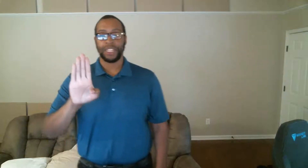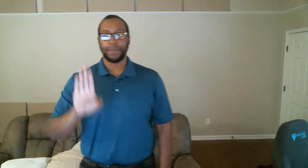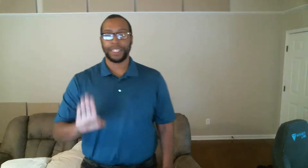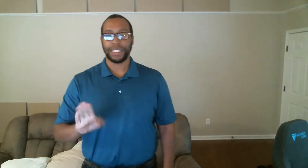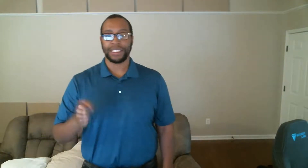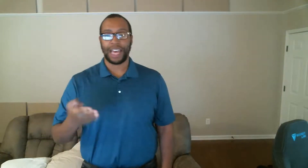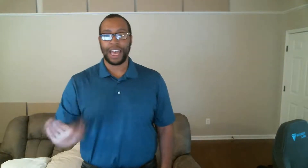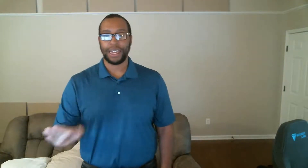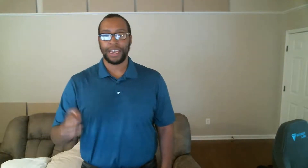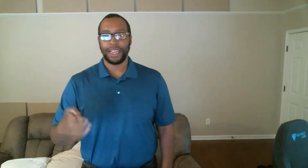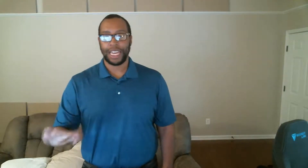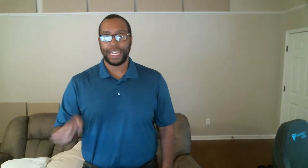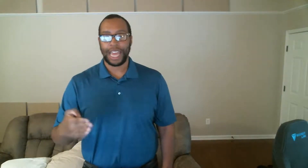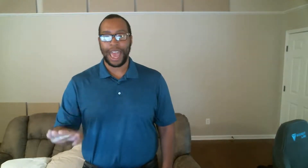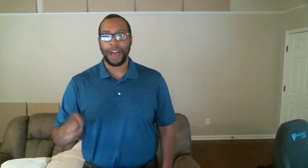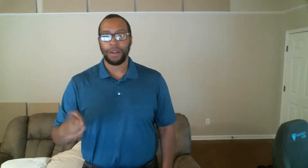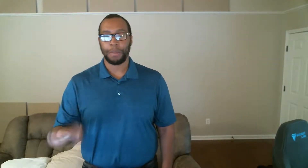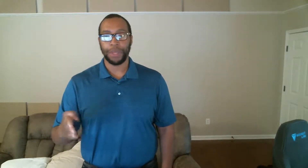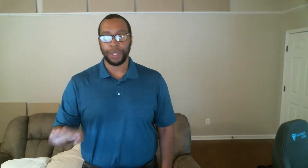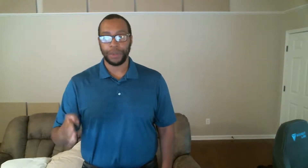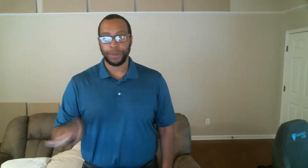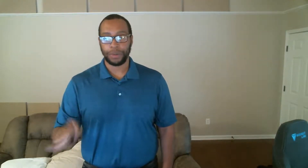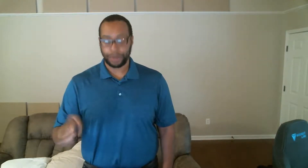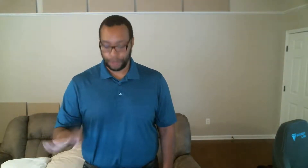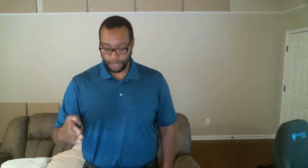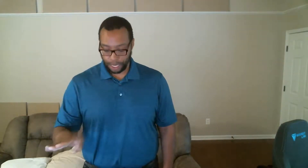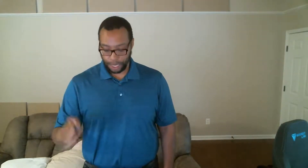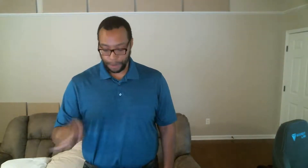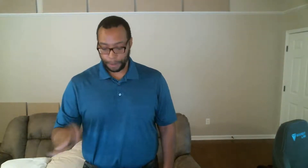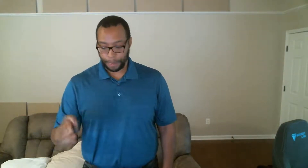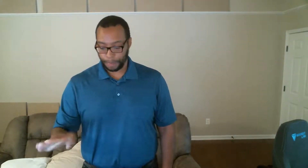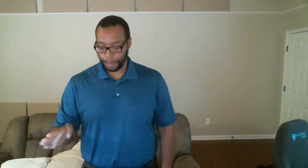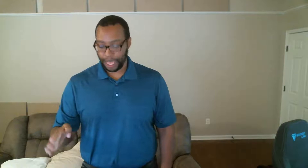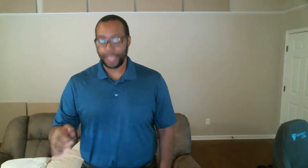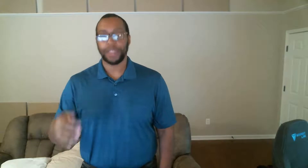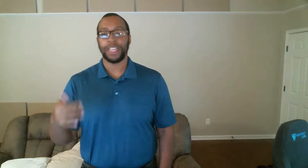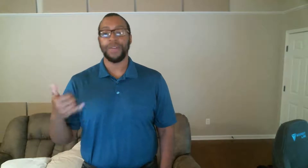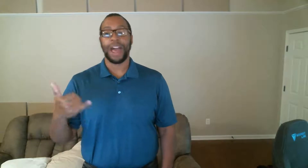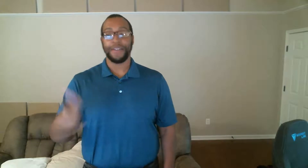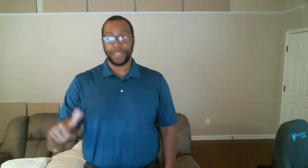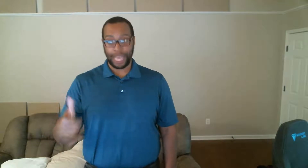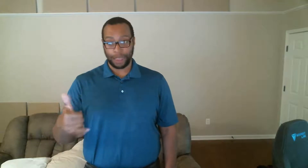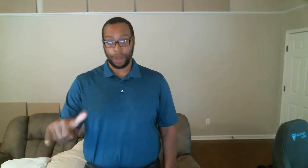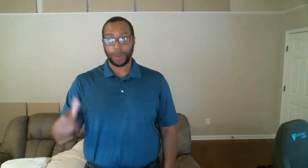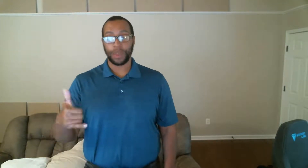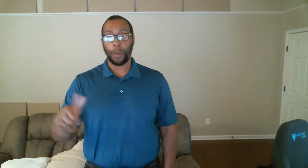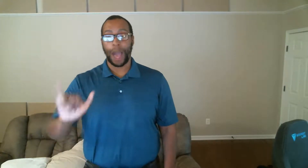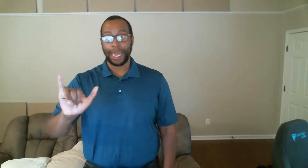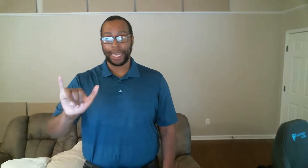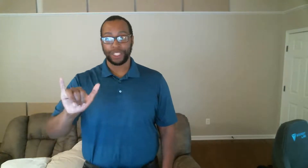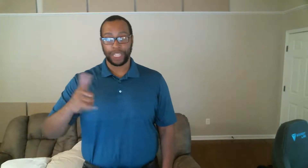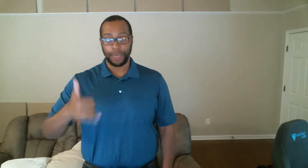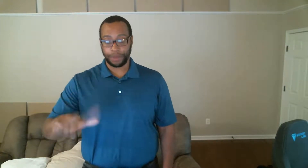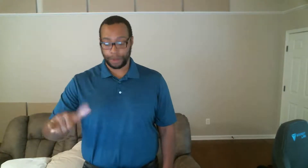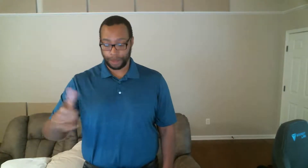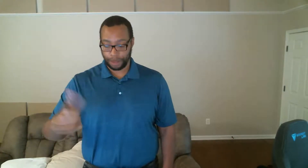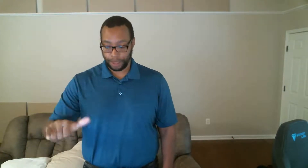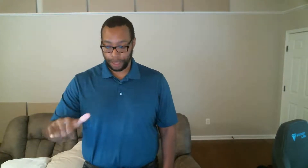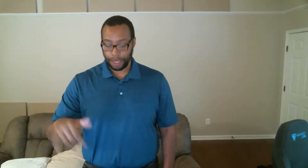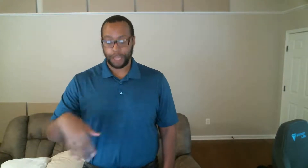to the side, in the out, blue. Okay, then you have yellow with the Y hand shape. You